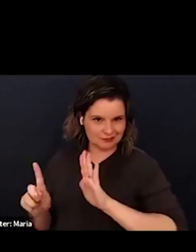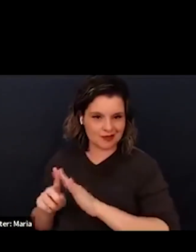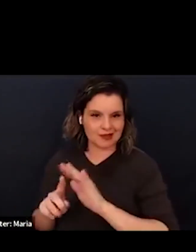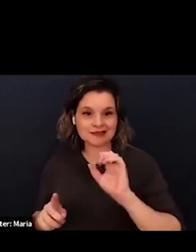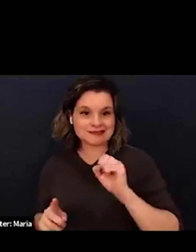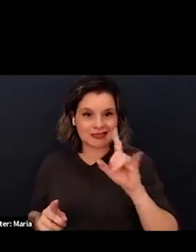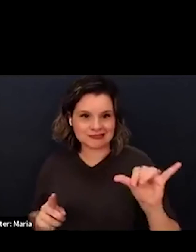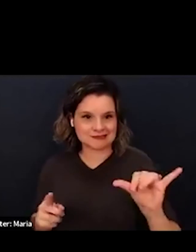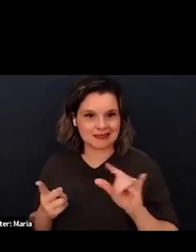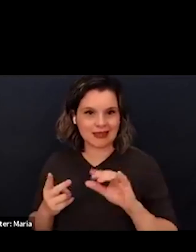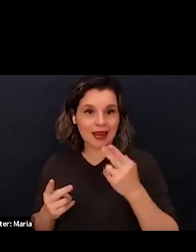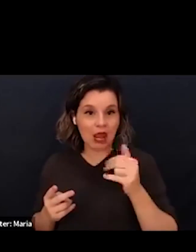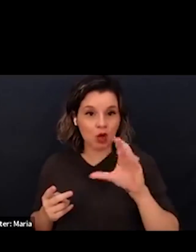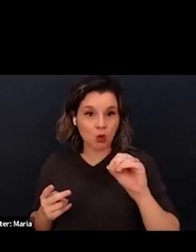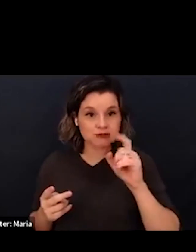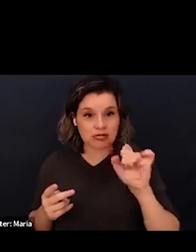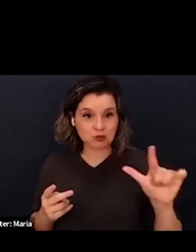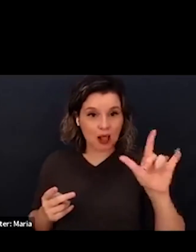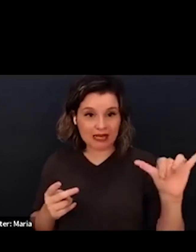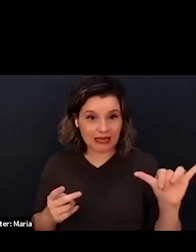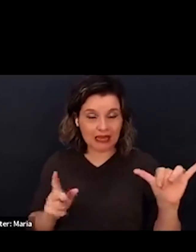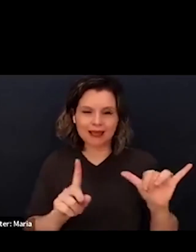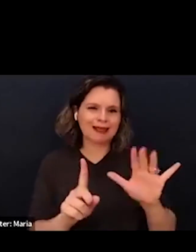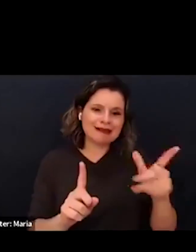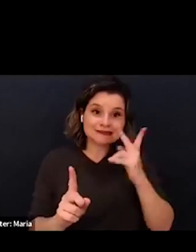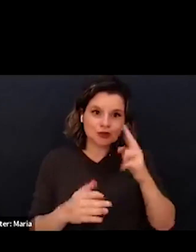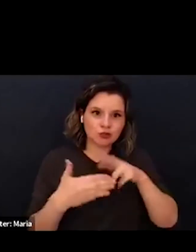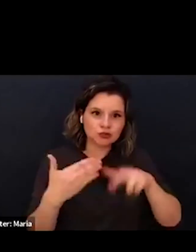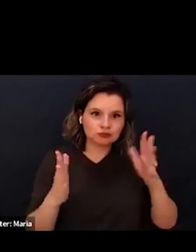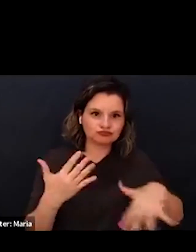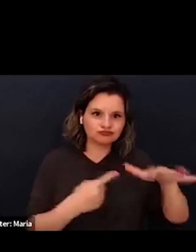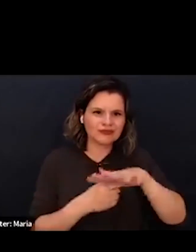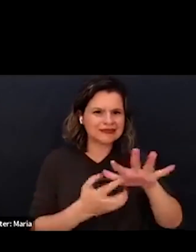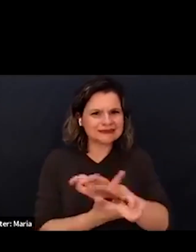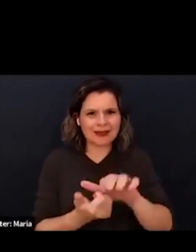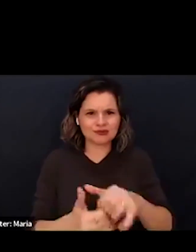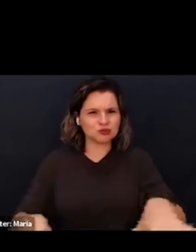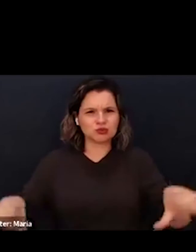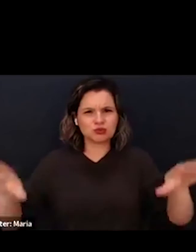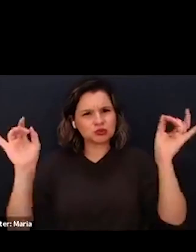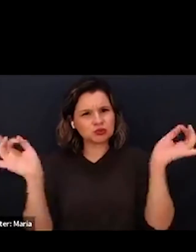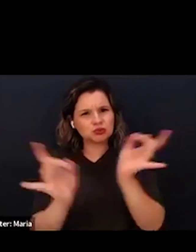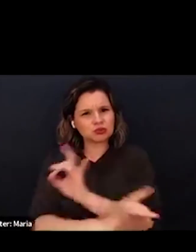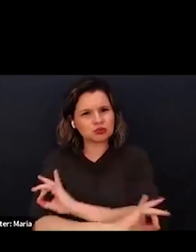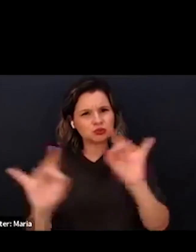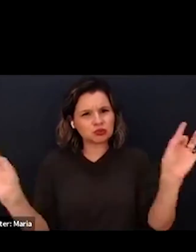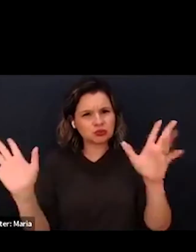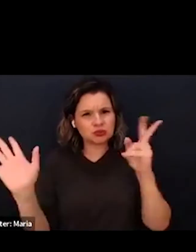sexy, heterosexuality. And it's look at the results all around you. The damage all around is palpable